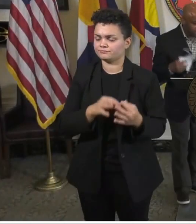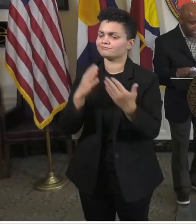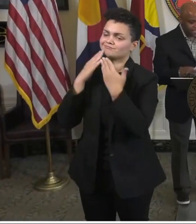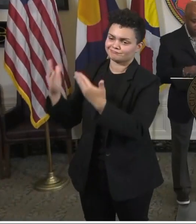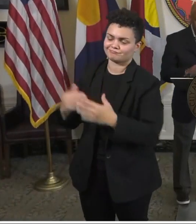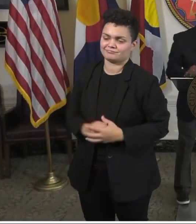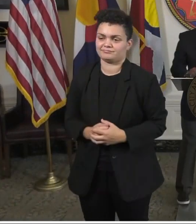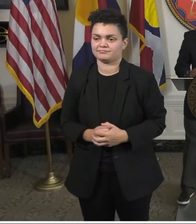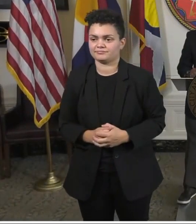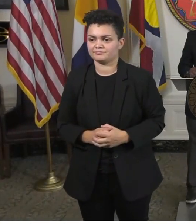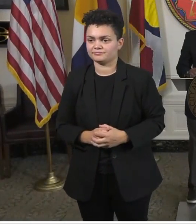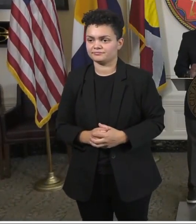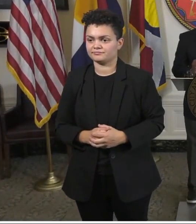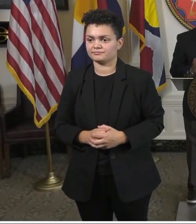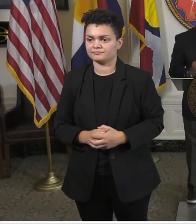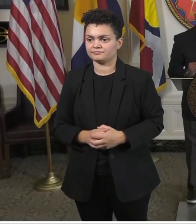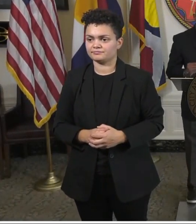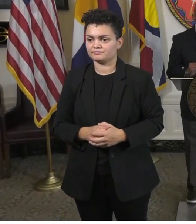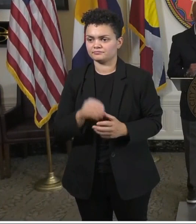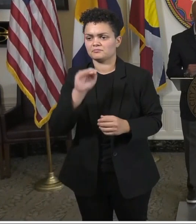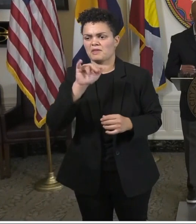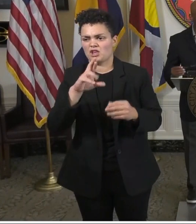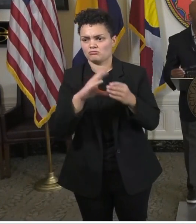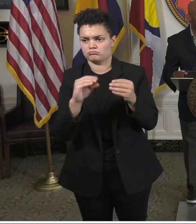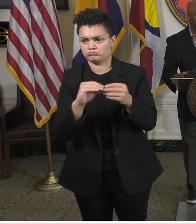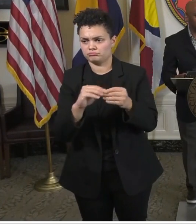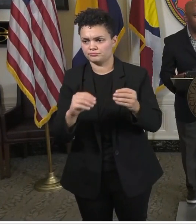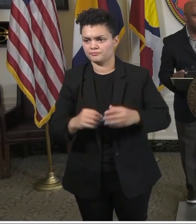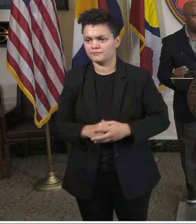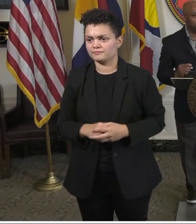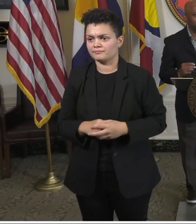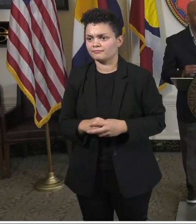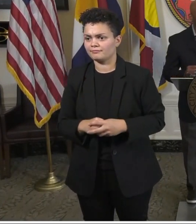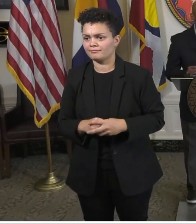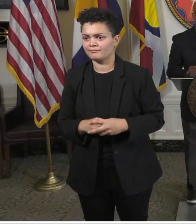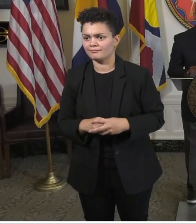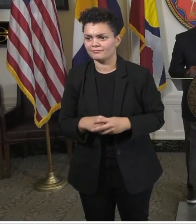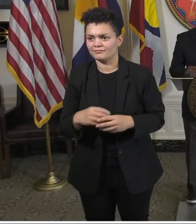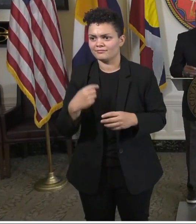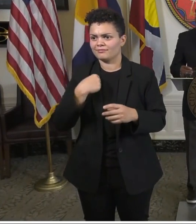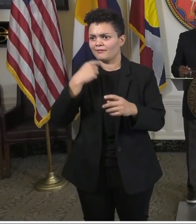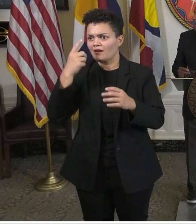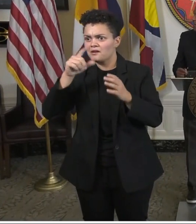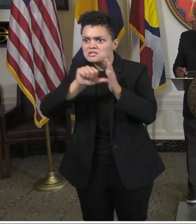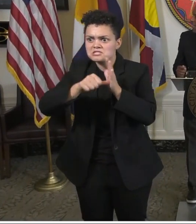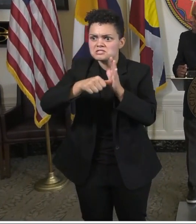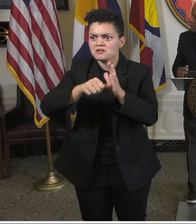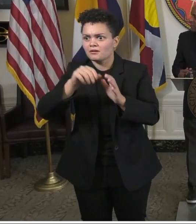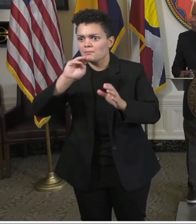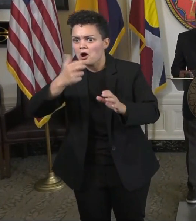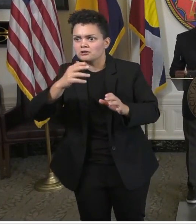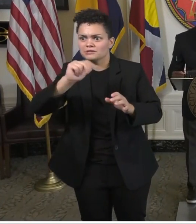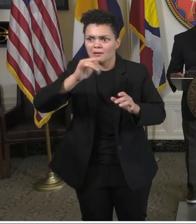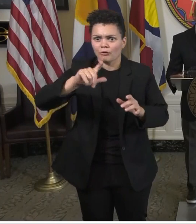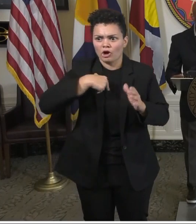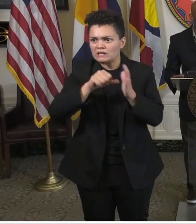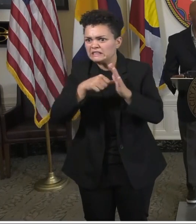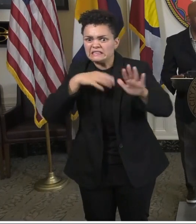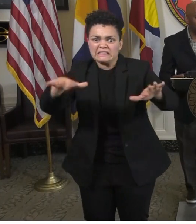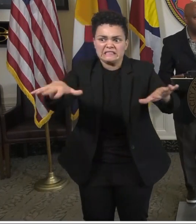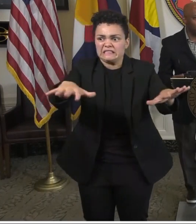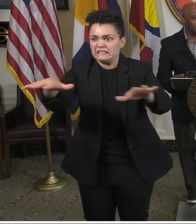I'll just add to that, Benny, that we obviously, I sounded the alarm in March, April, and somewhat in May about the dire situation we were in.